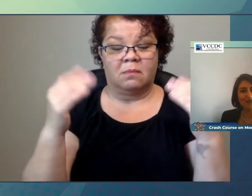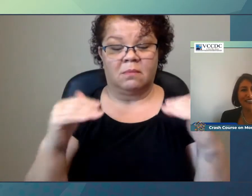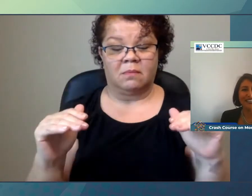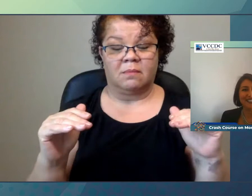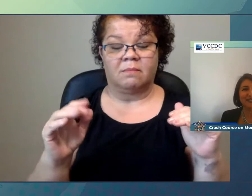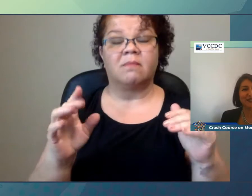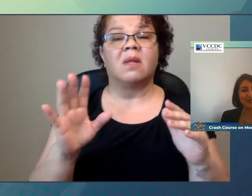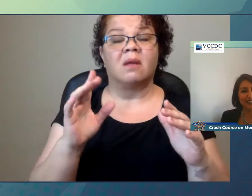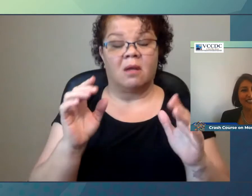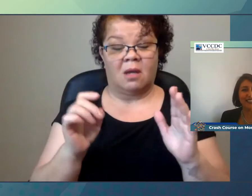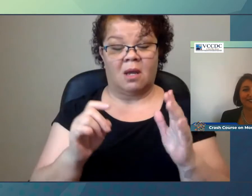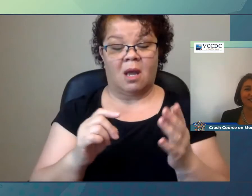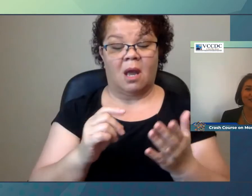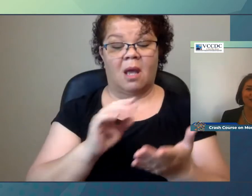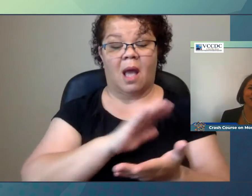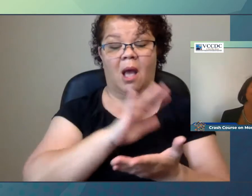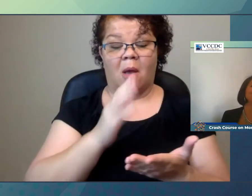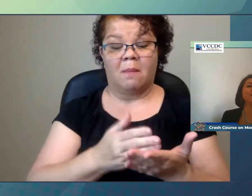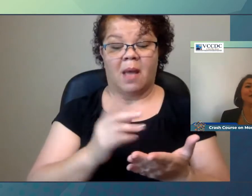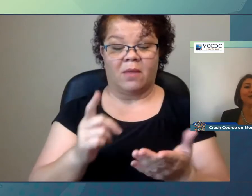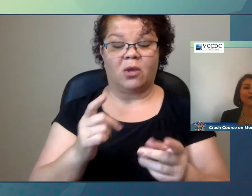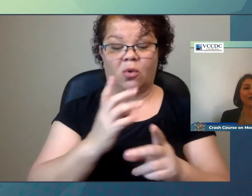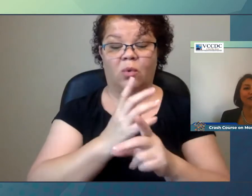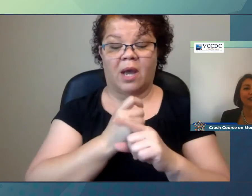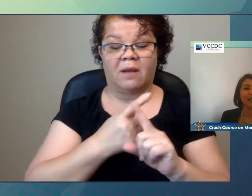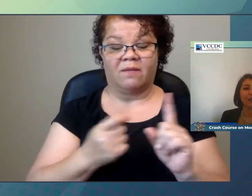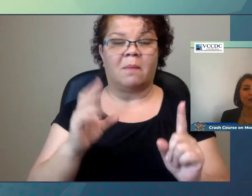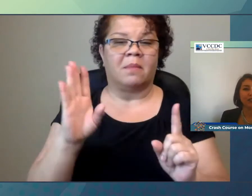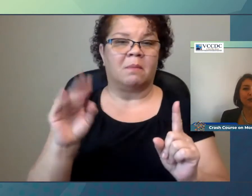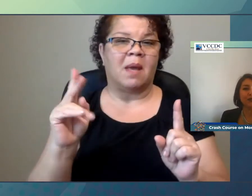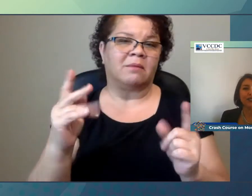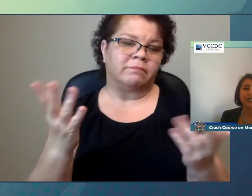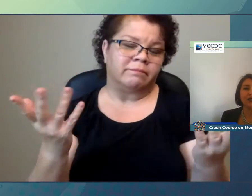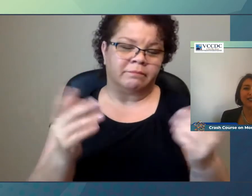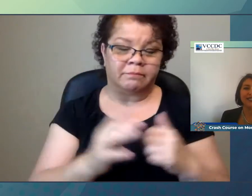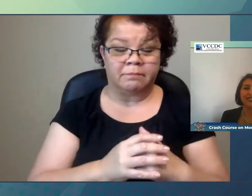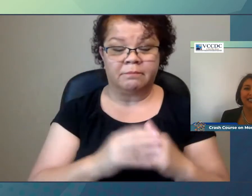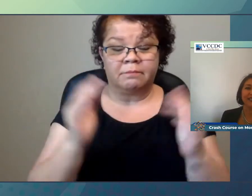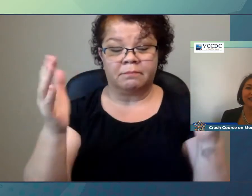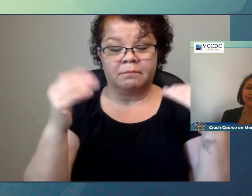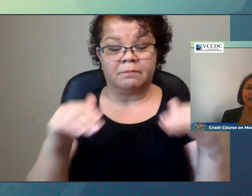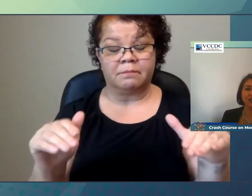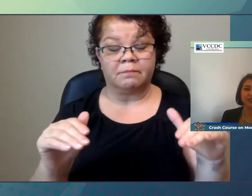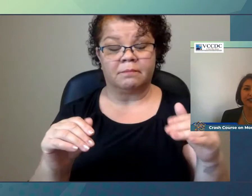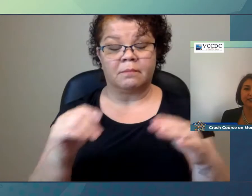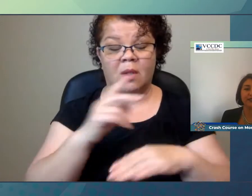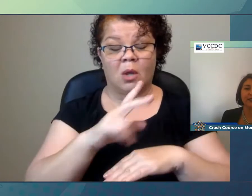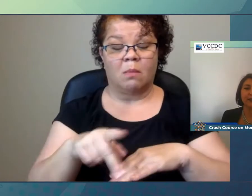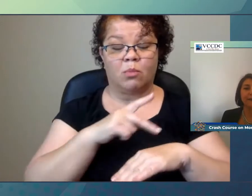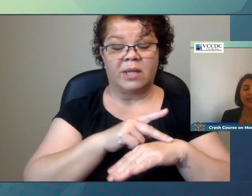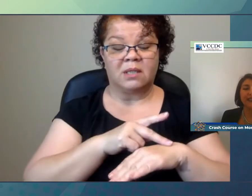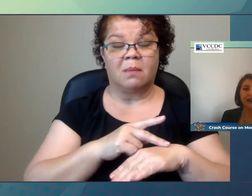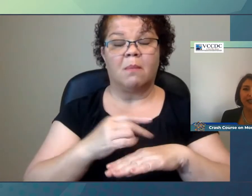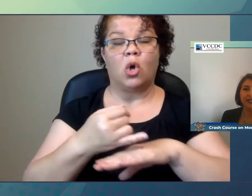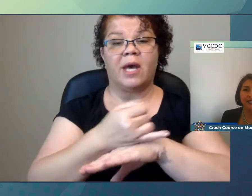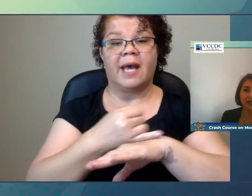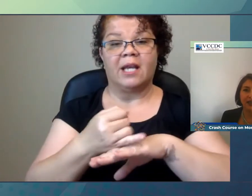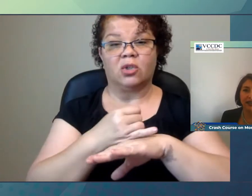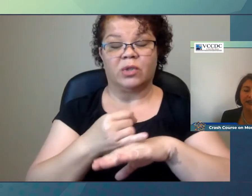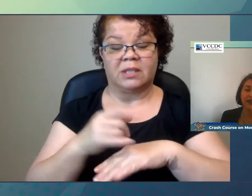Amount you are financing with your lending institution. Principal, interest, taxes, insurance.